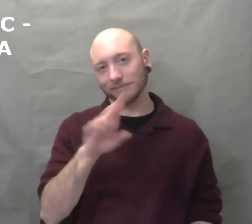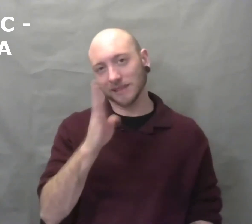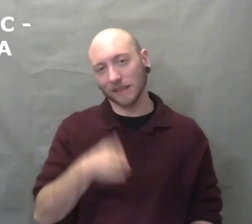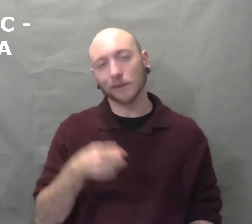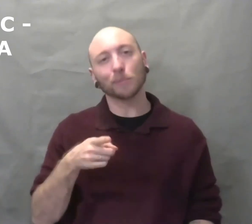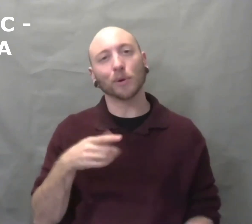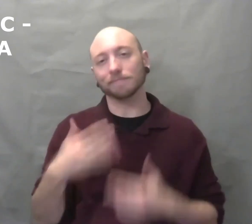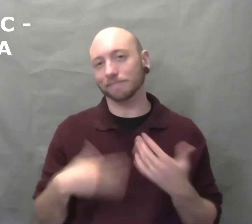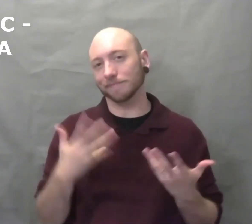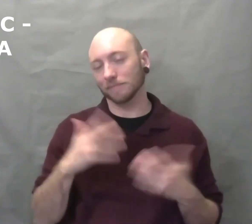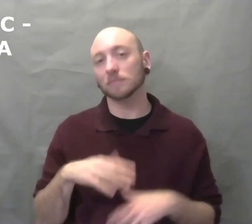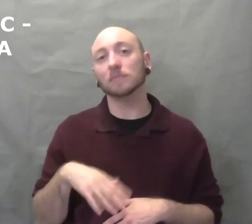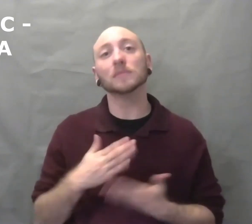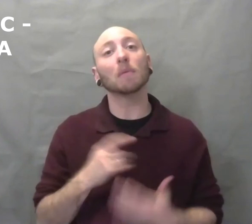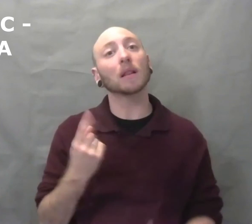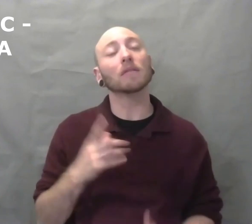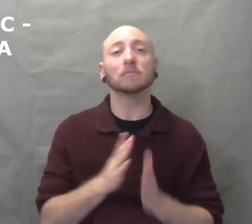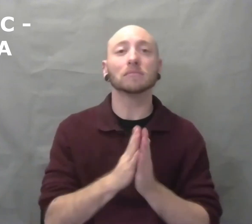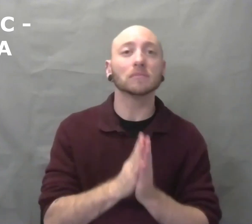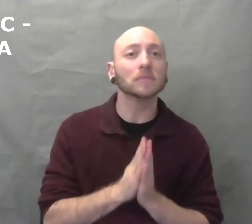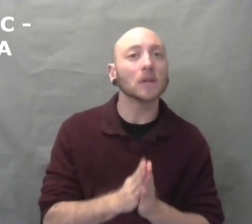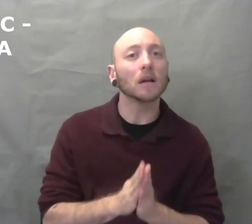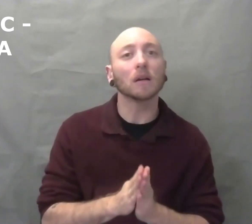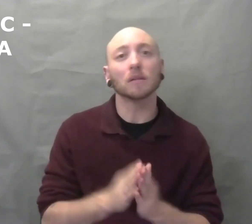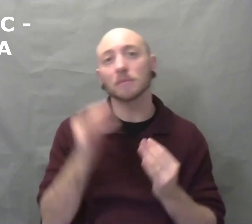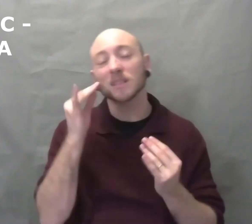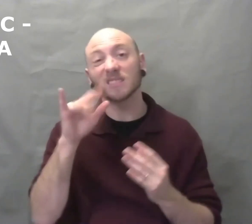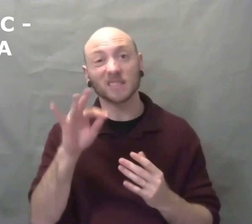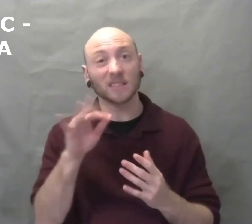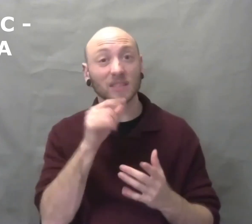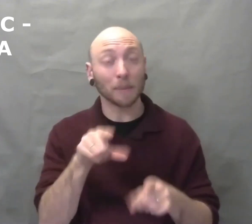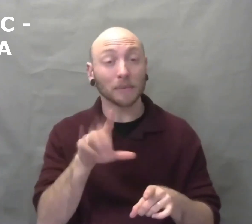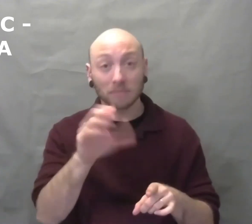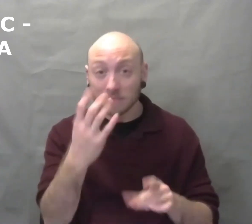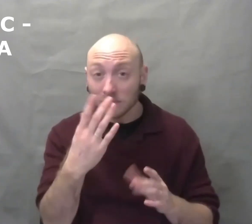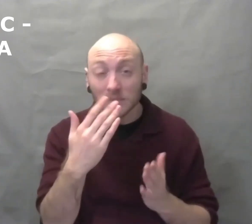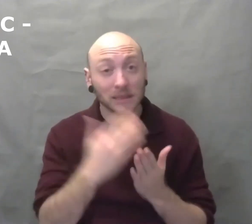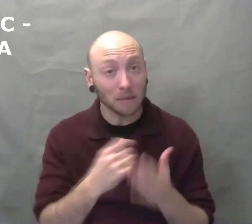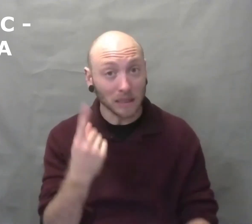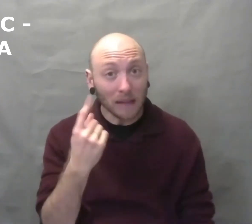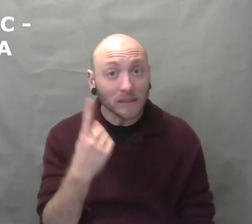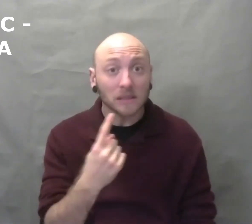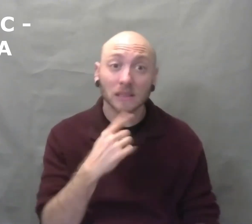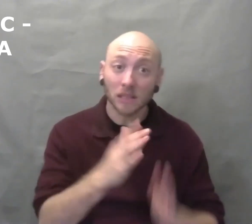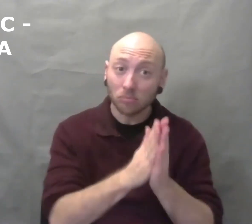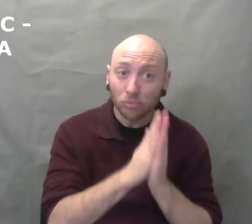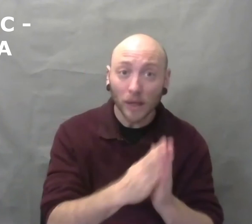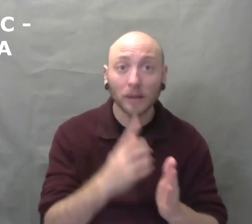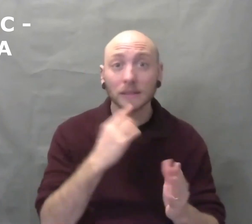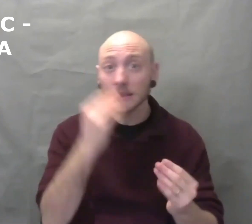11, prayer and through meditation. If you don't do it, it is a step. Step 11, It's got to be done. It doesn't have to be an hour meditation. It can